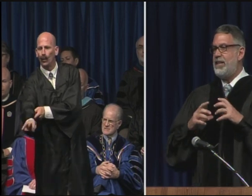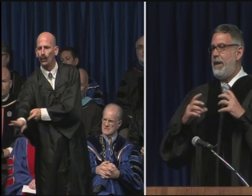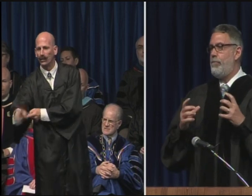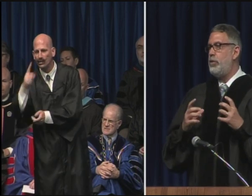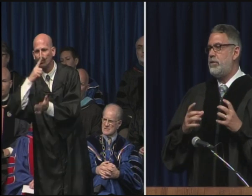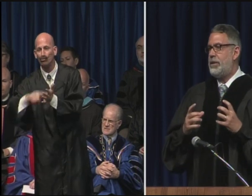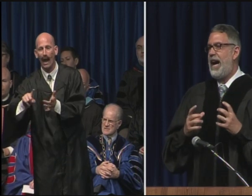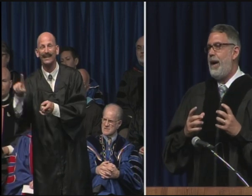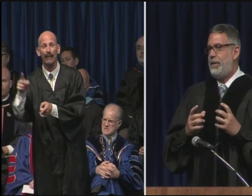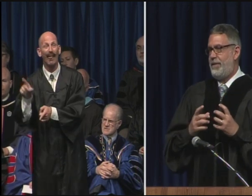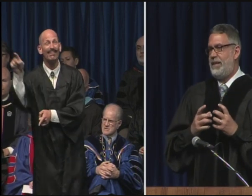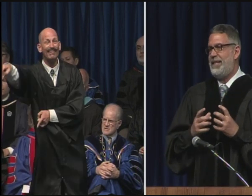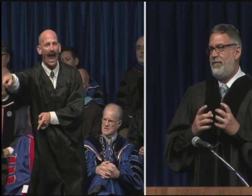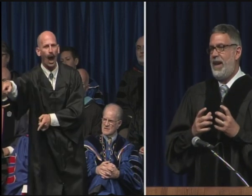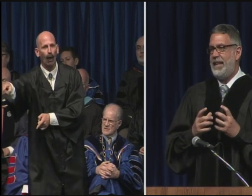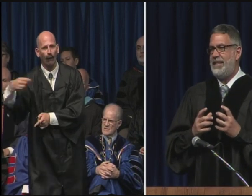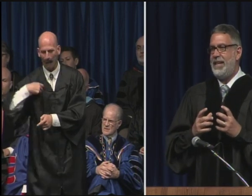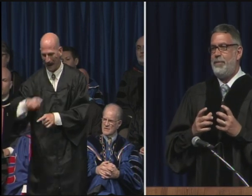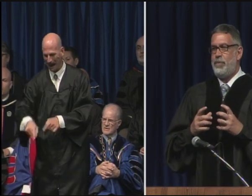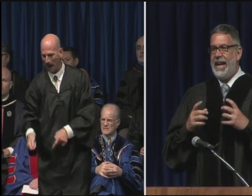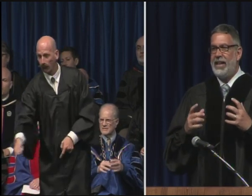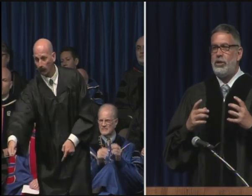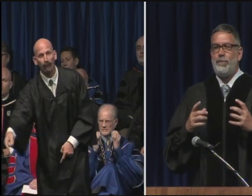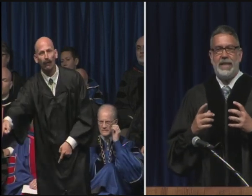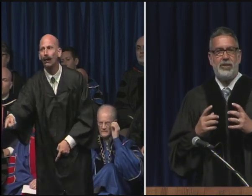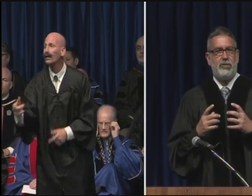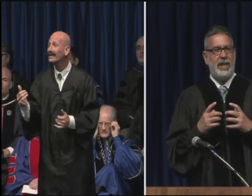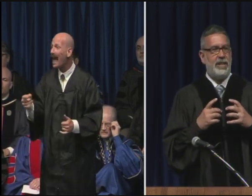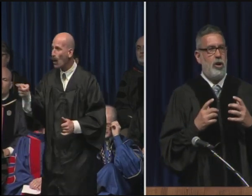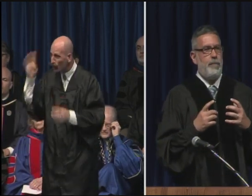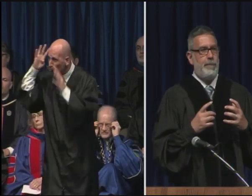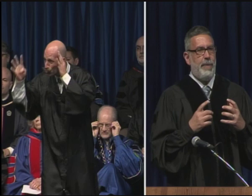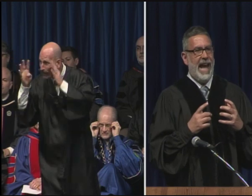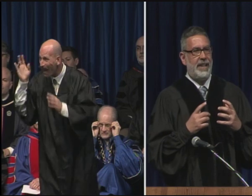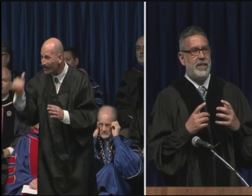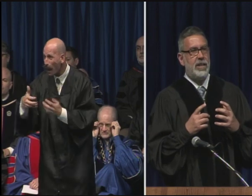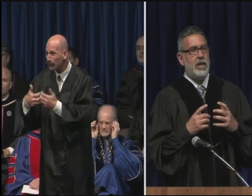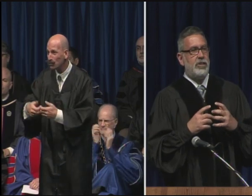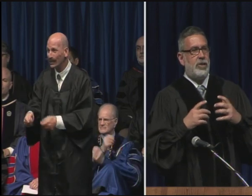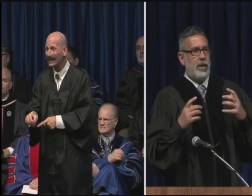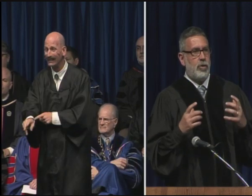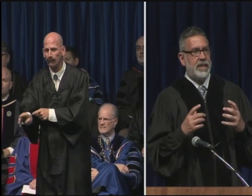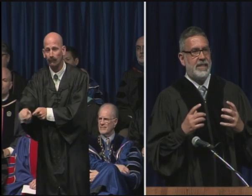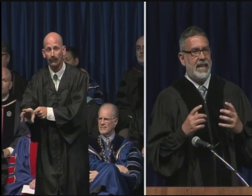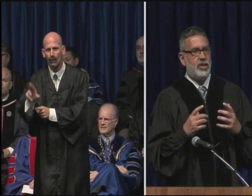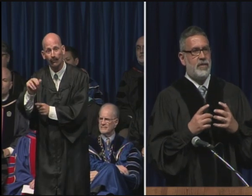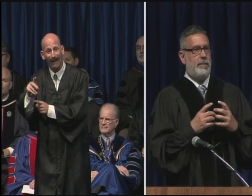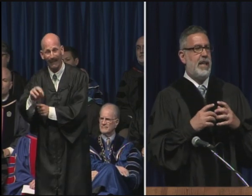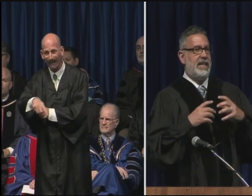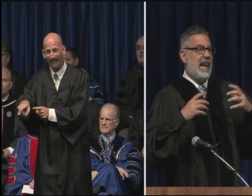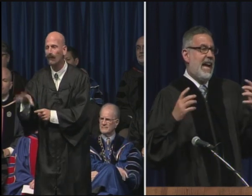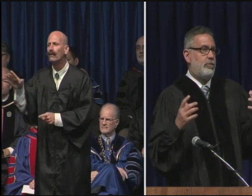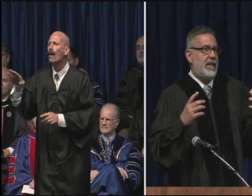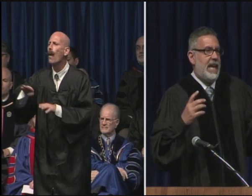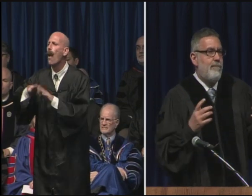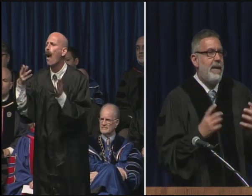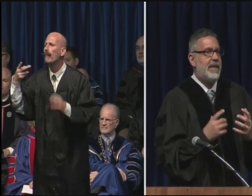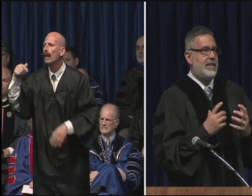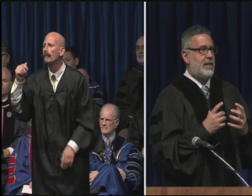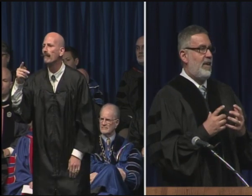make multiple copies of this device and actually plans to create an open patent so that organizations for blind actually can make this device